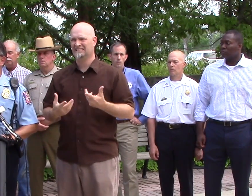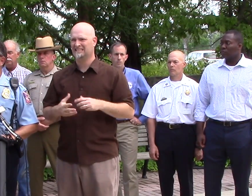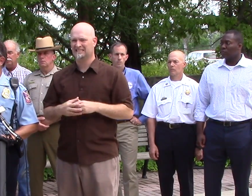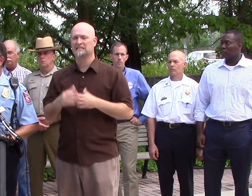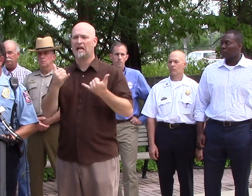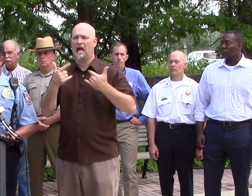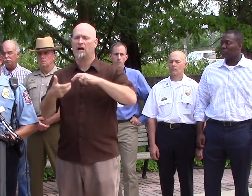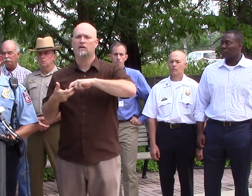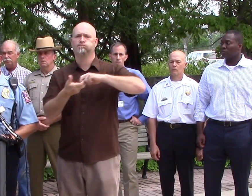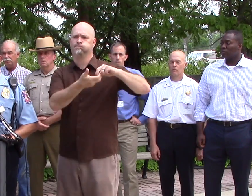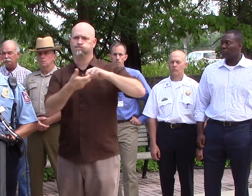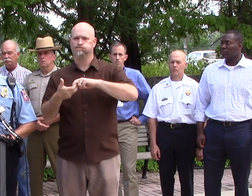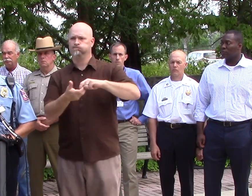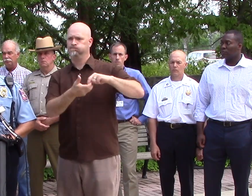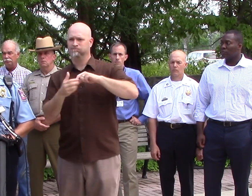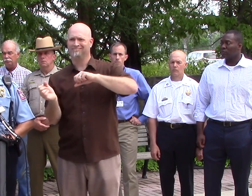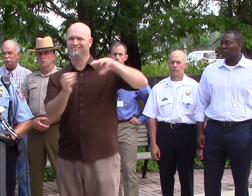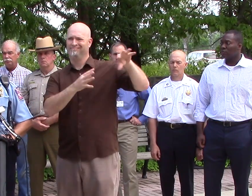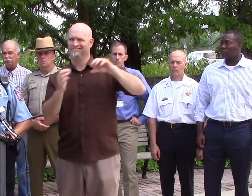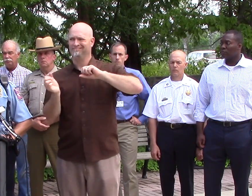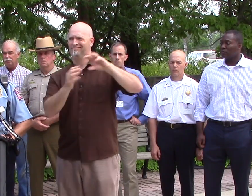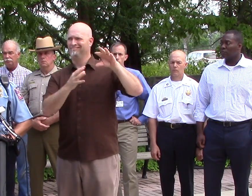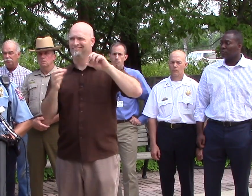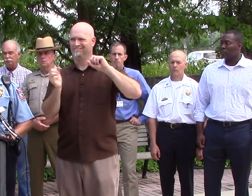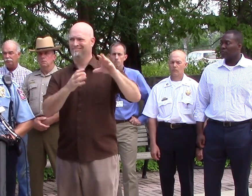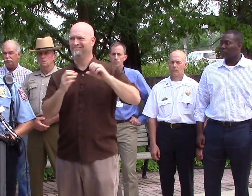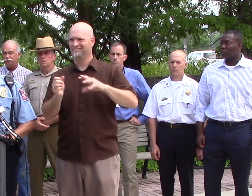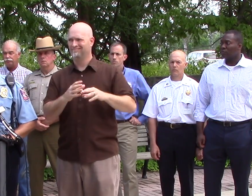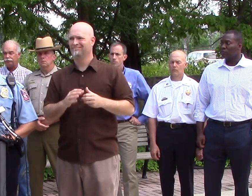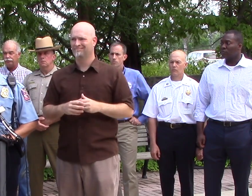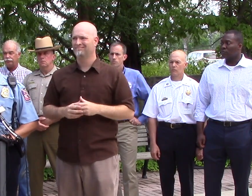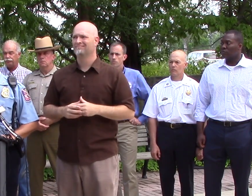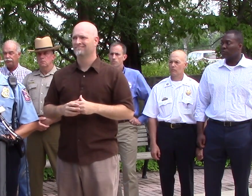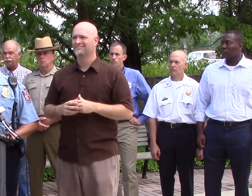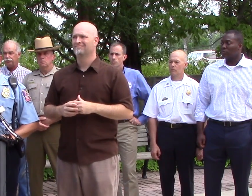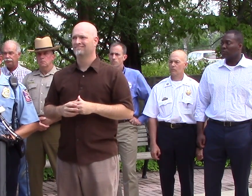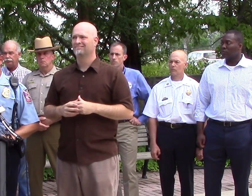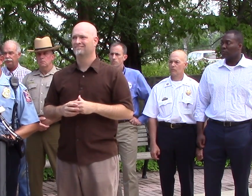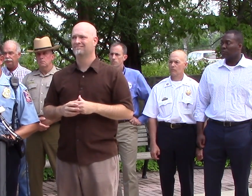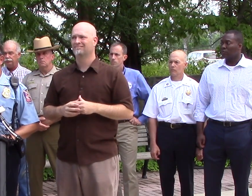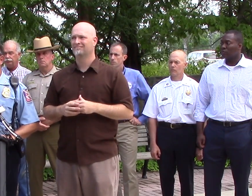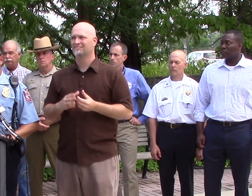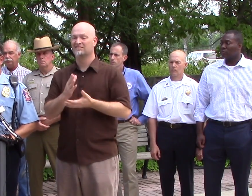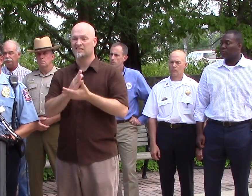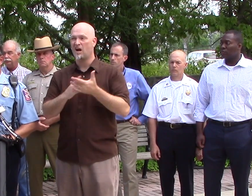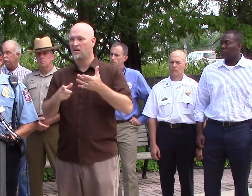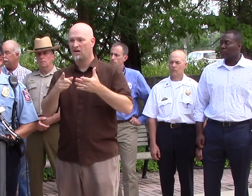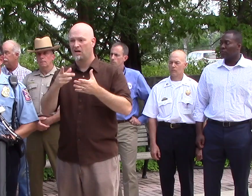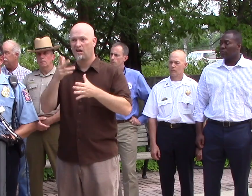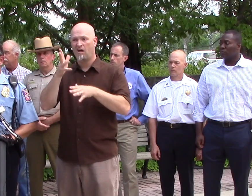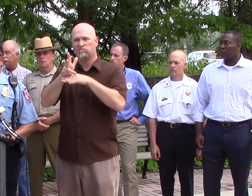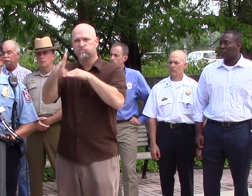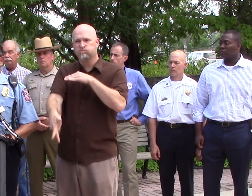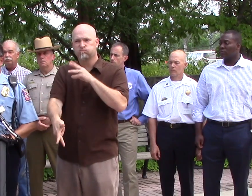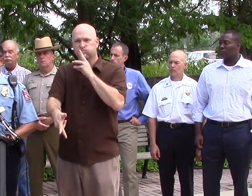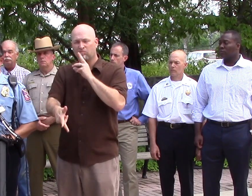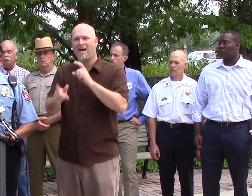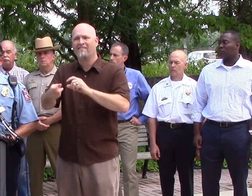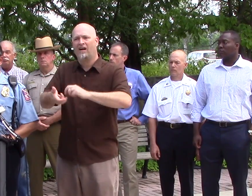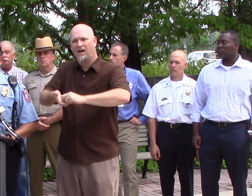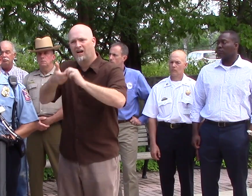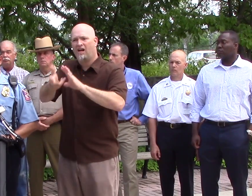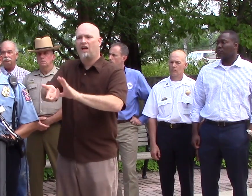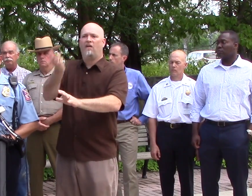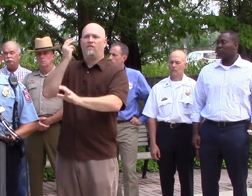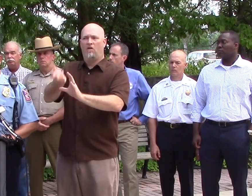roadways, parking lot, and also the river. And that will take some time. Those vehicles will be towed